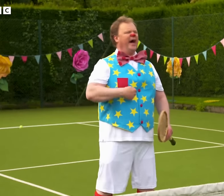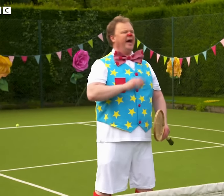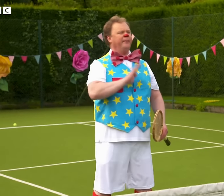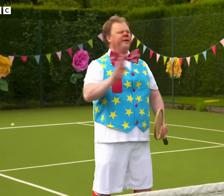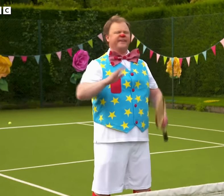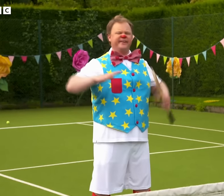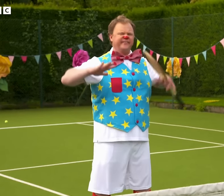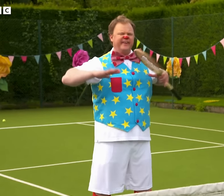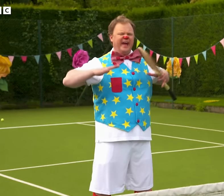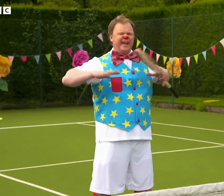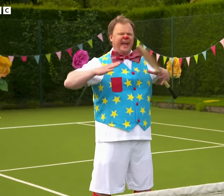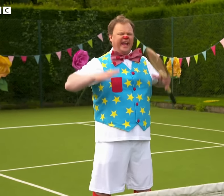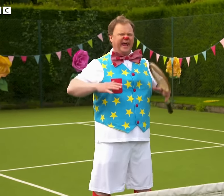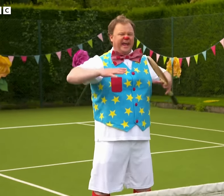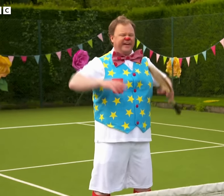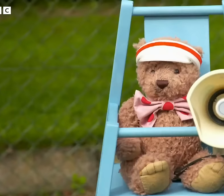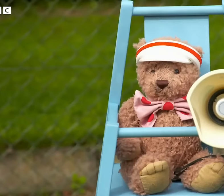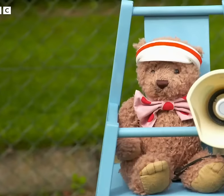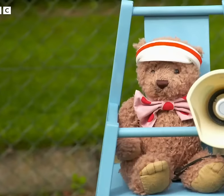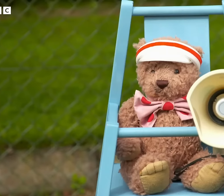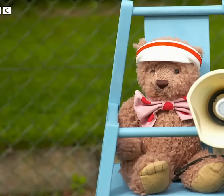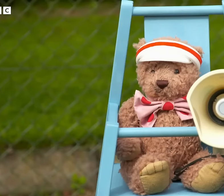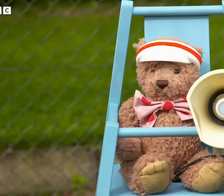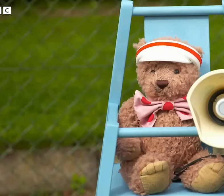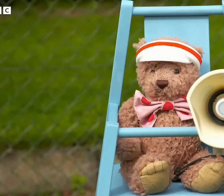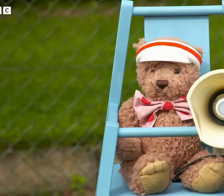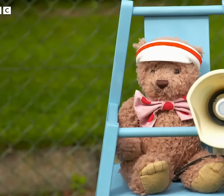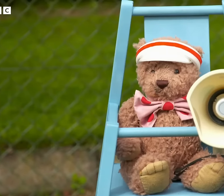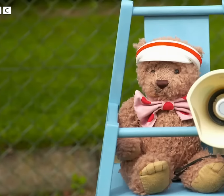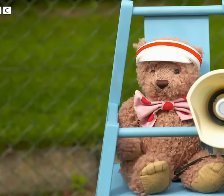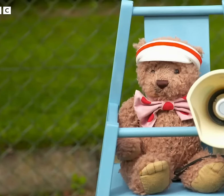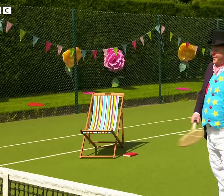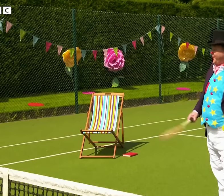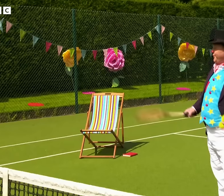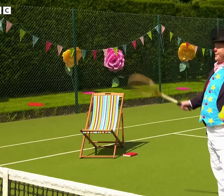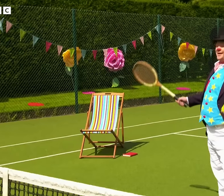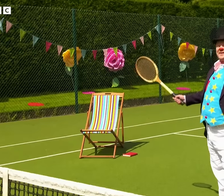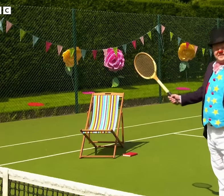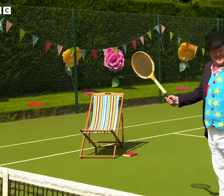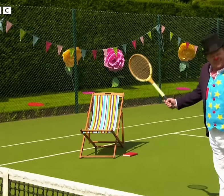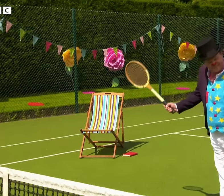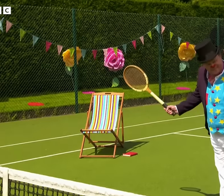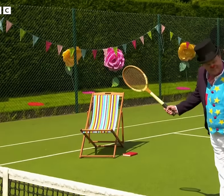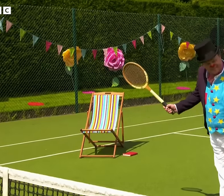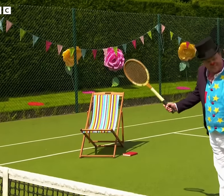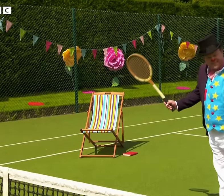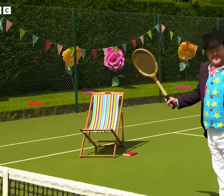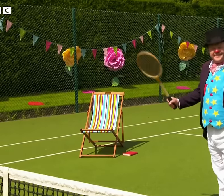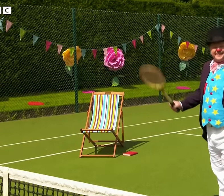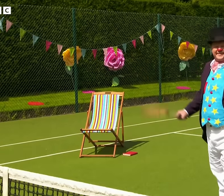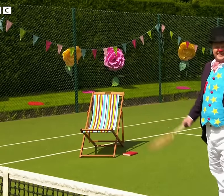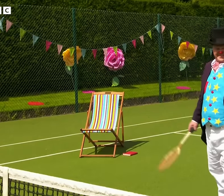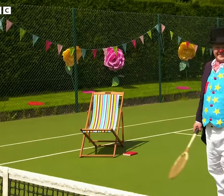I wasn't ready. Tumble Ted thinks Lord Tumble won that point. Well done, Lord Tumble. Ooh,